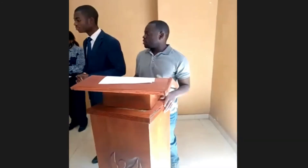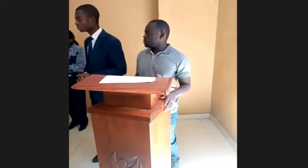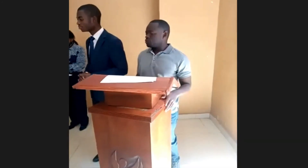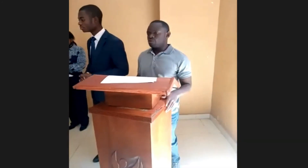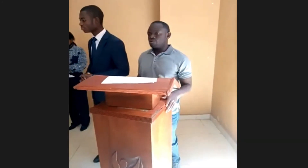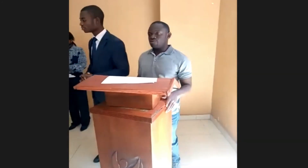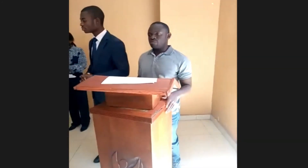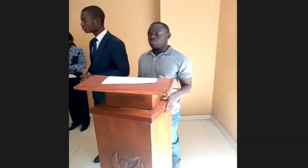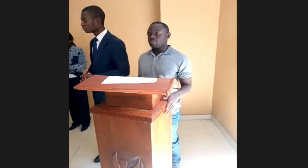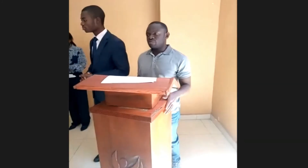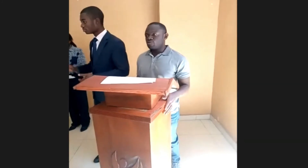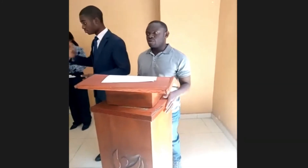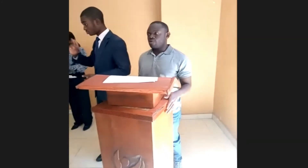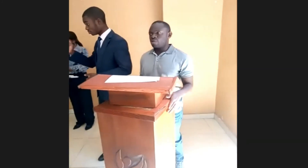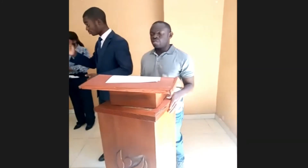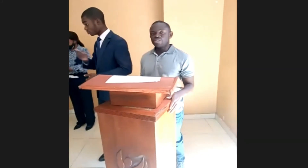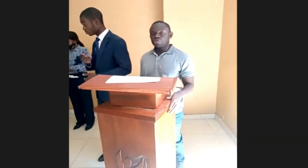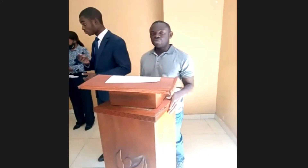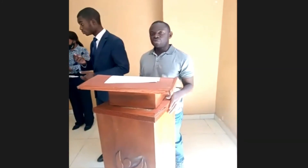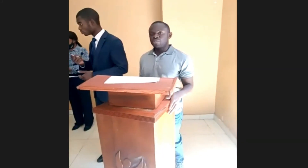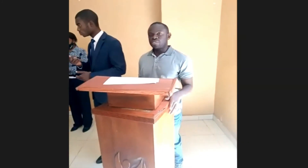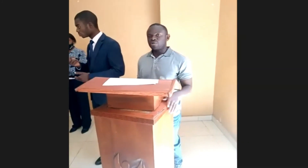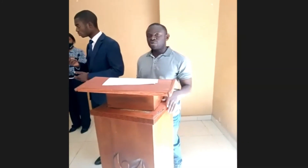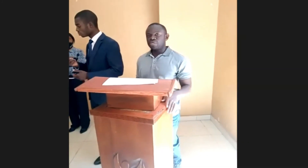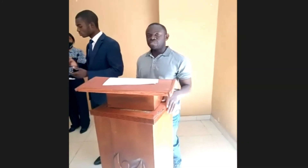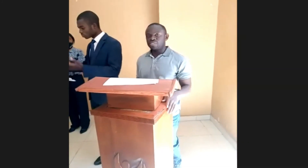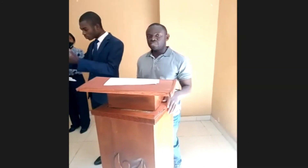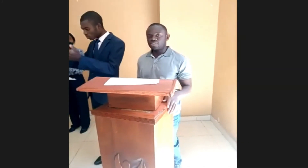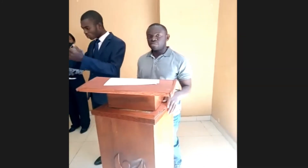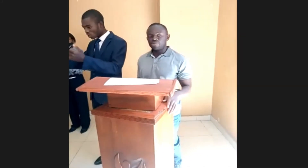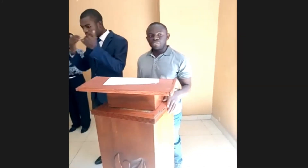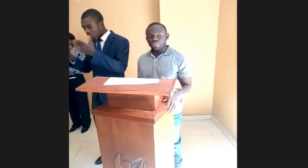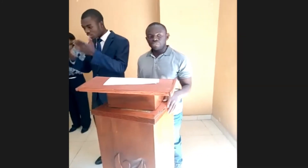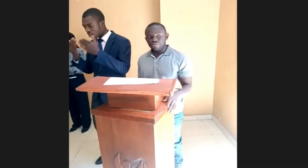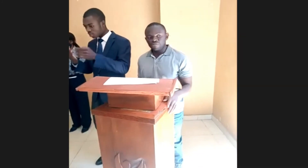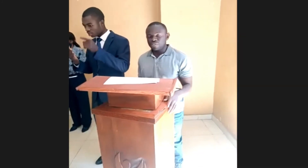We want to convey our gratitude to stakeholders that have